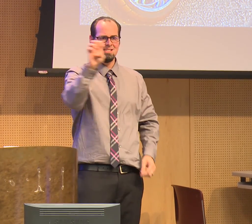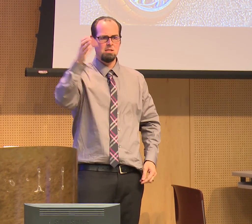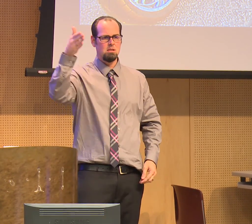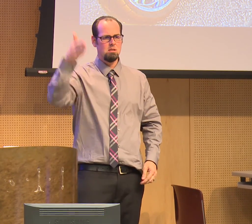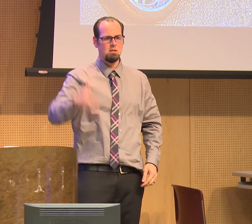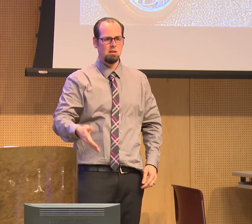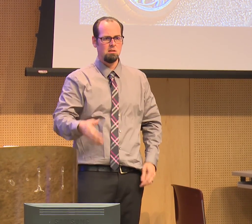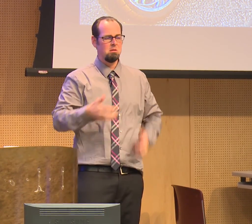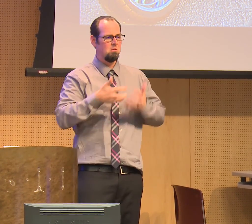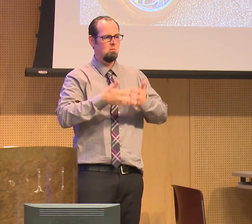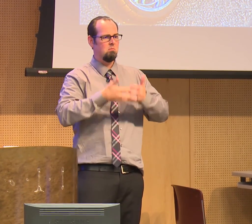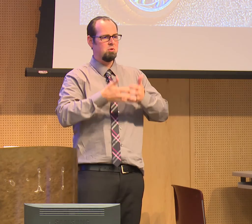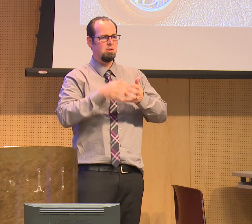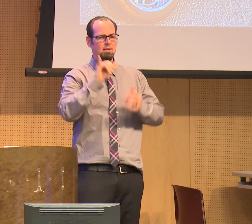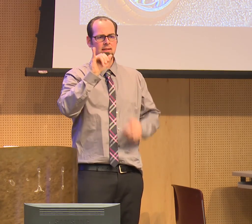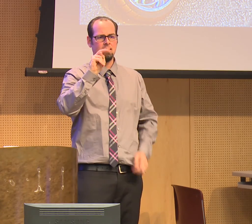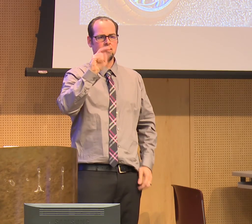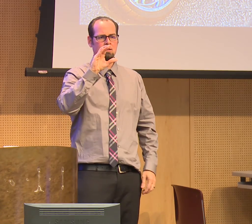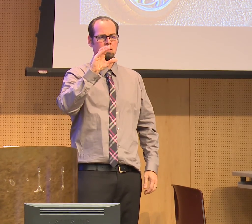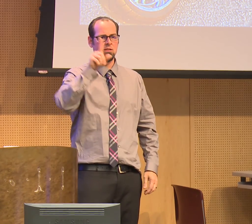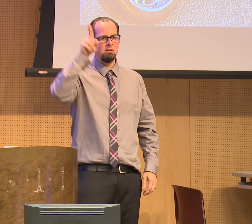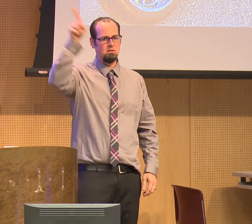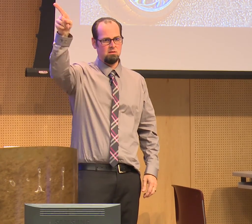East Side Manufacturing, Inc.